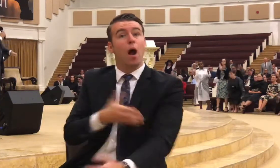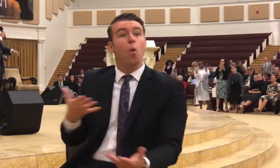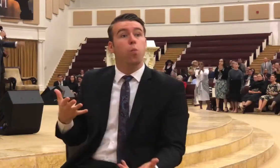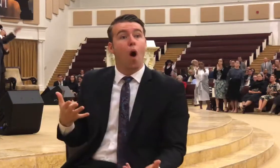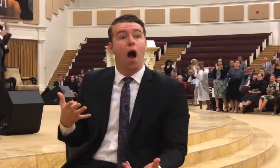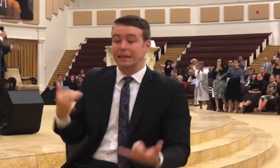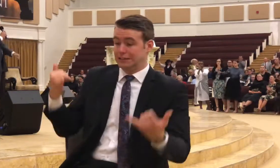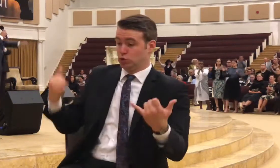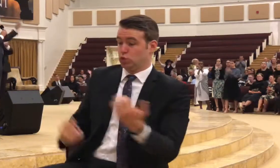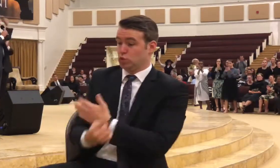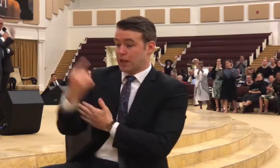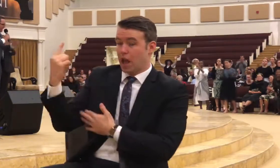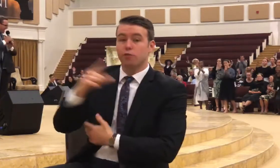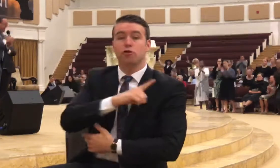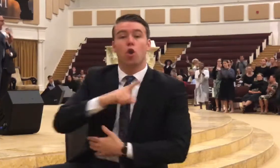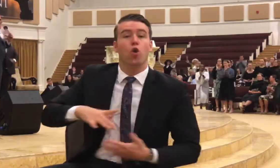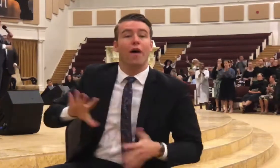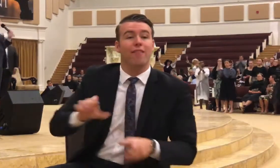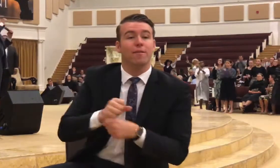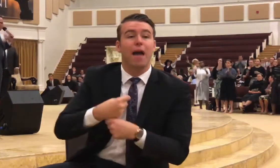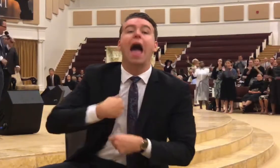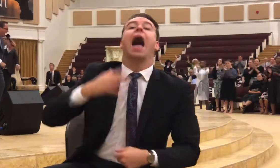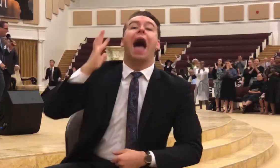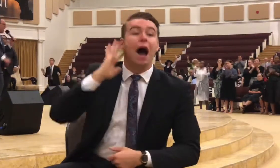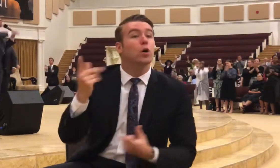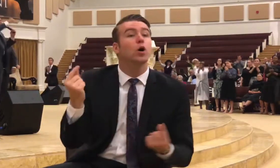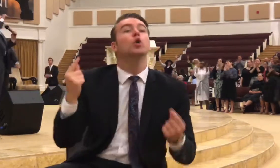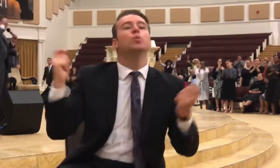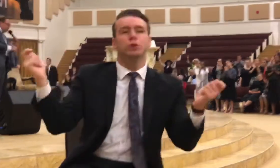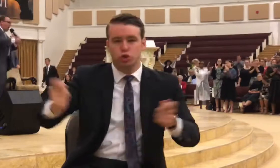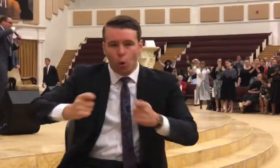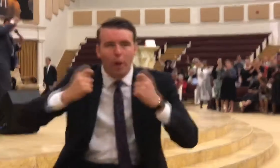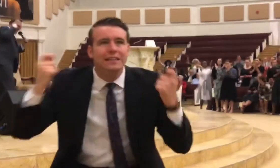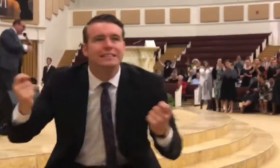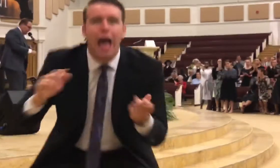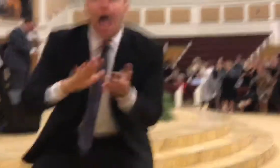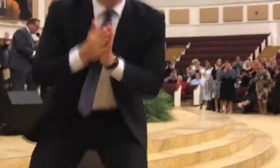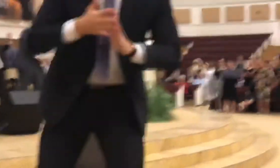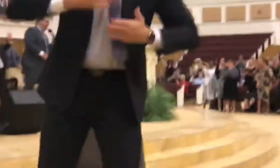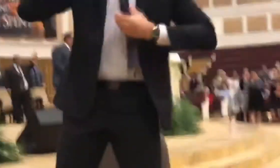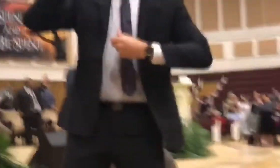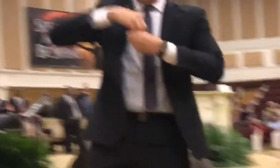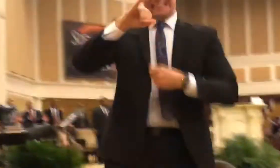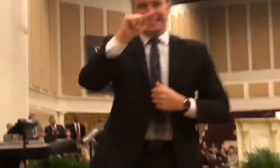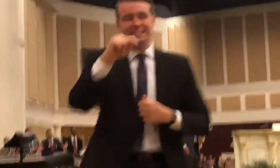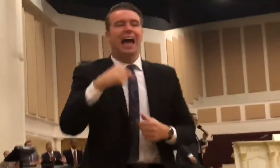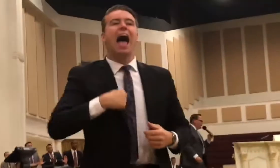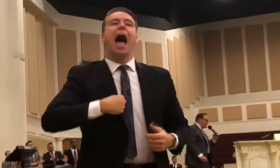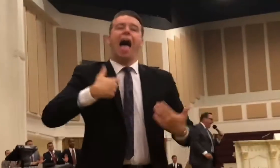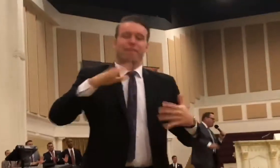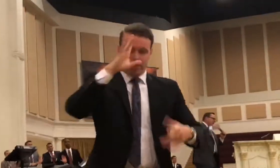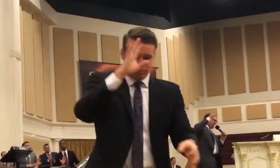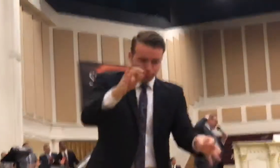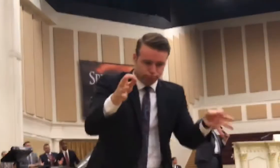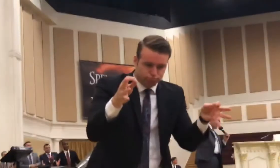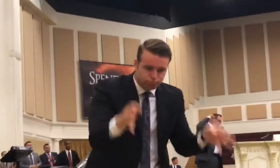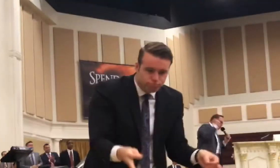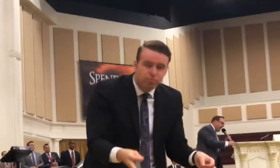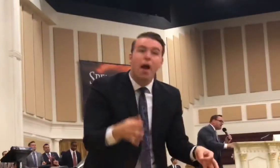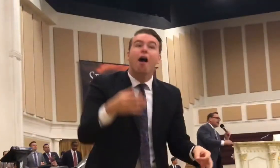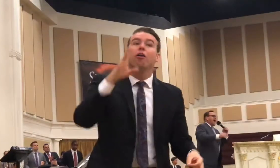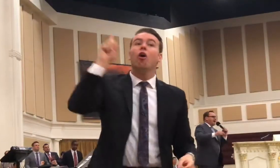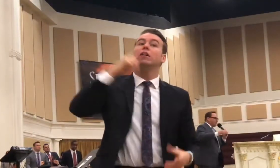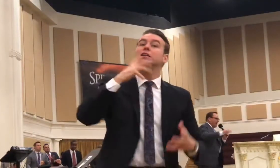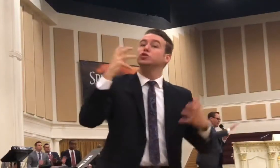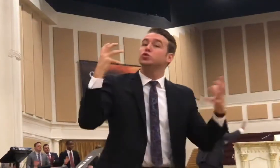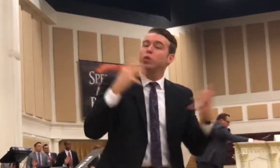the day the Lord hath made. I will rejoice in it. I've got a made up mind. My God is